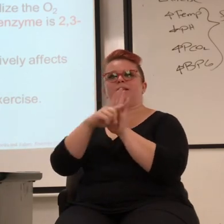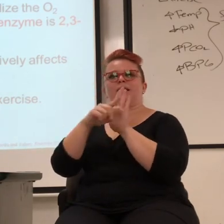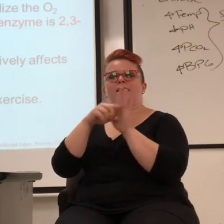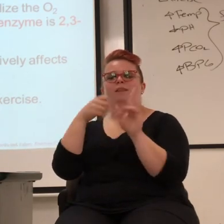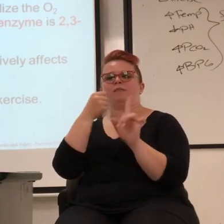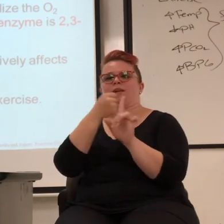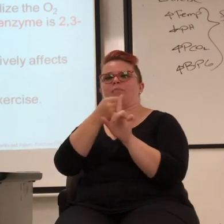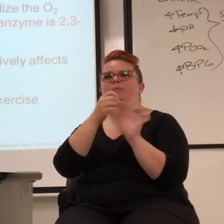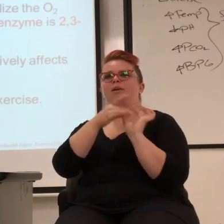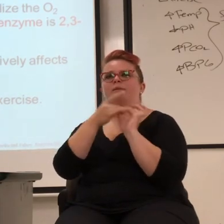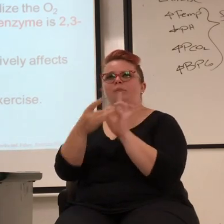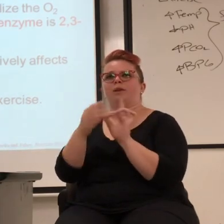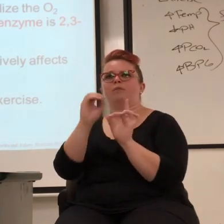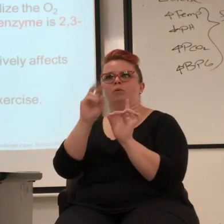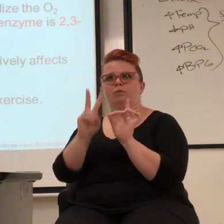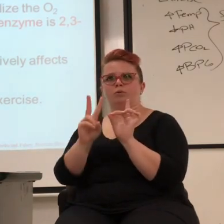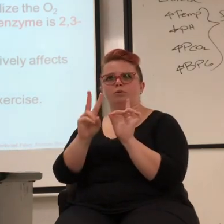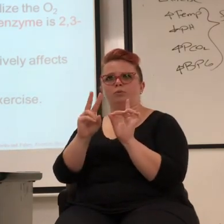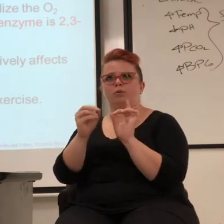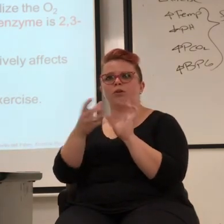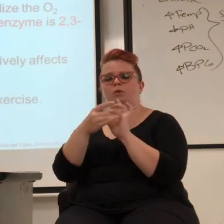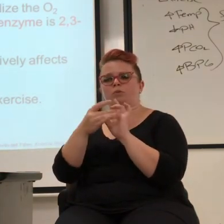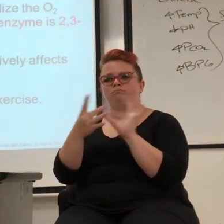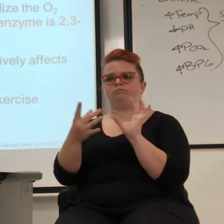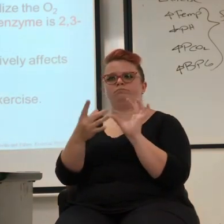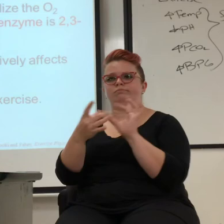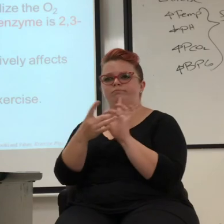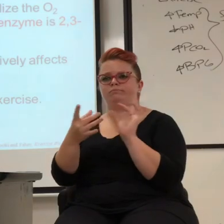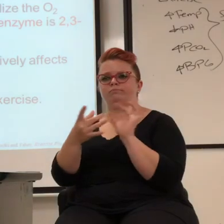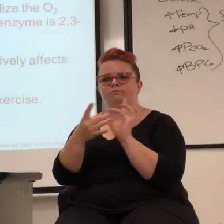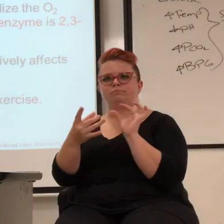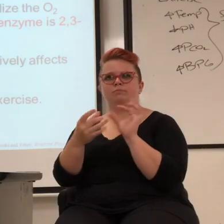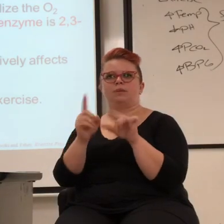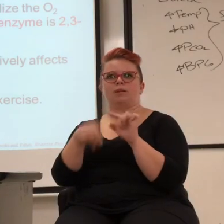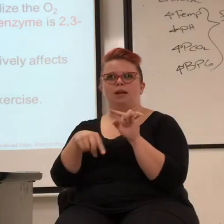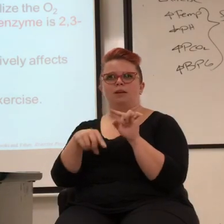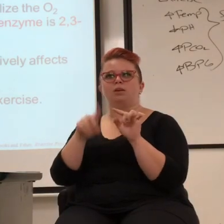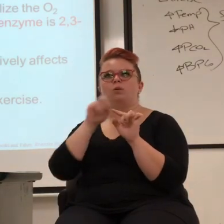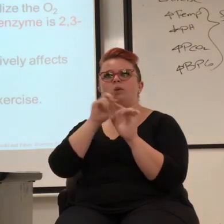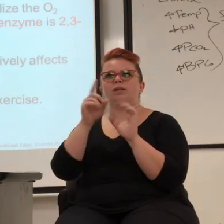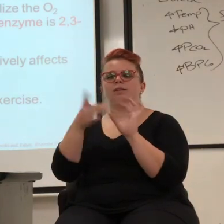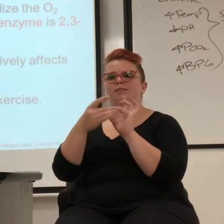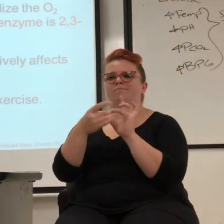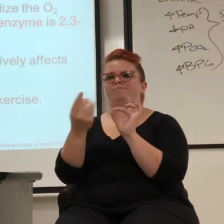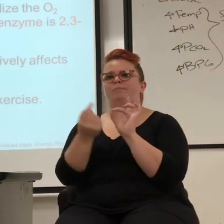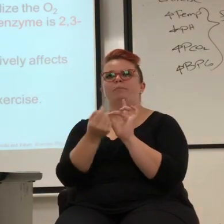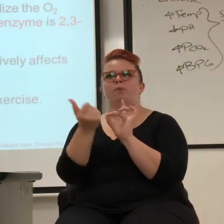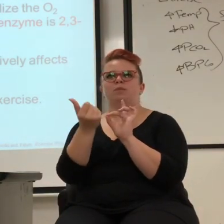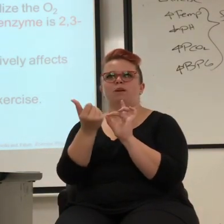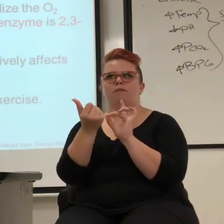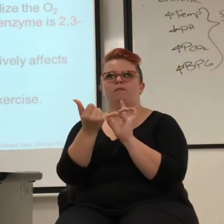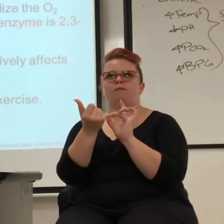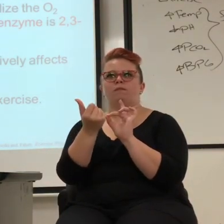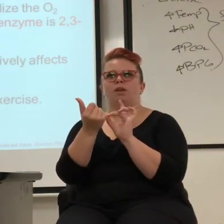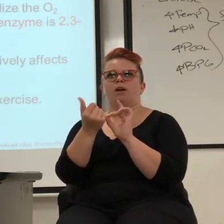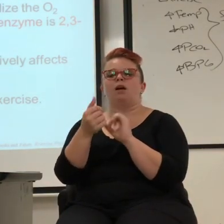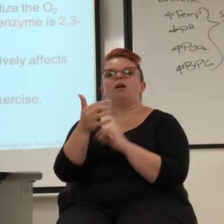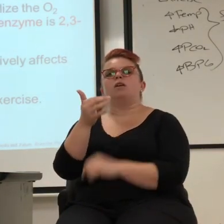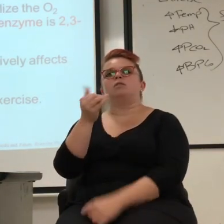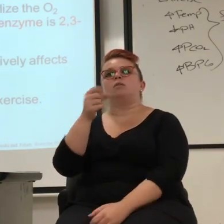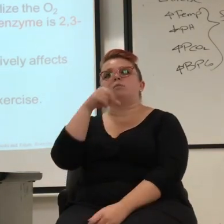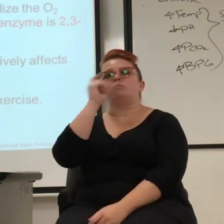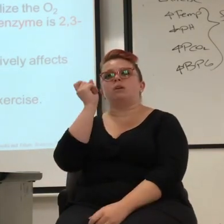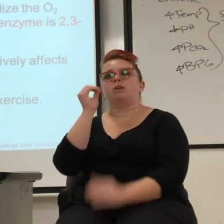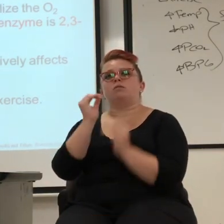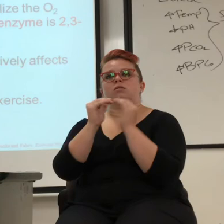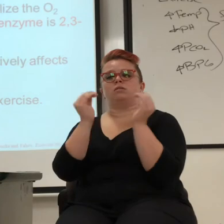the binding of O2. To HB. Essentially, it bumps it off. And since these levels are